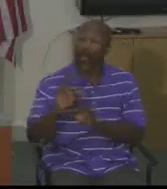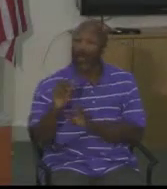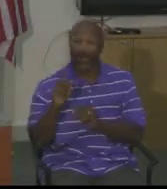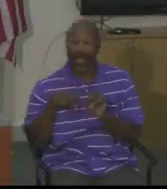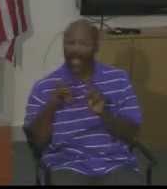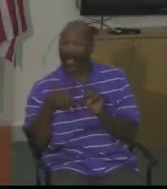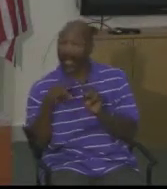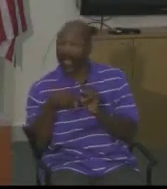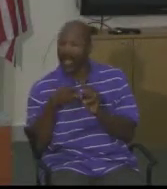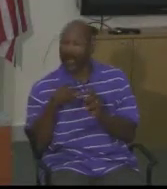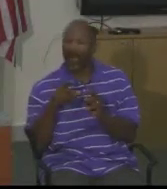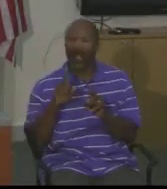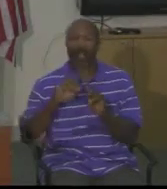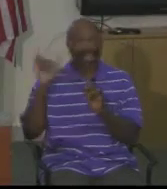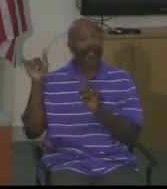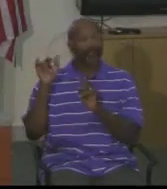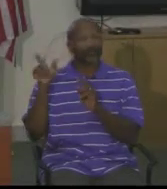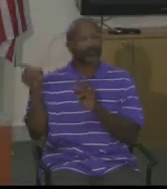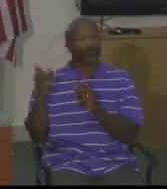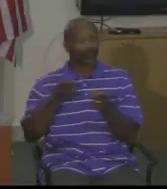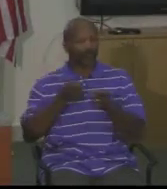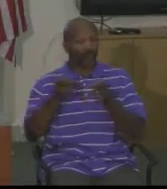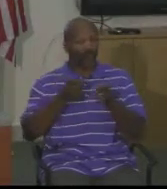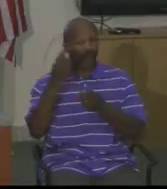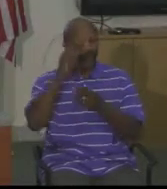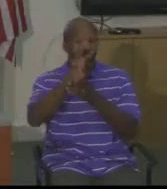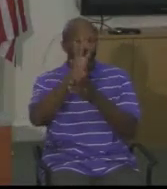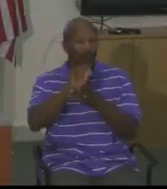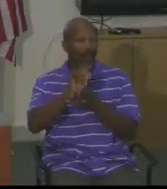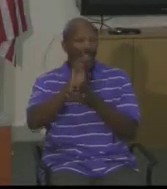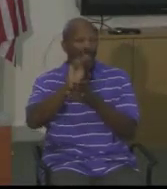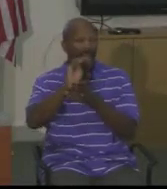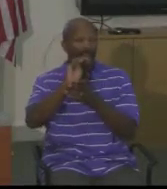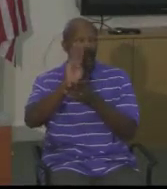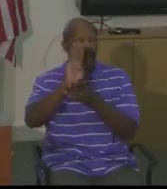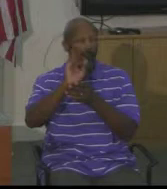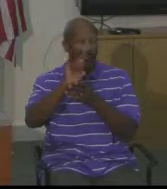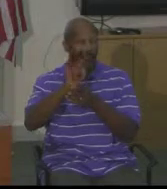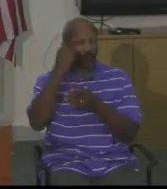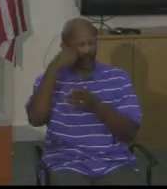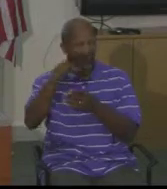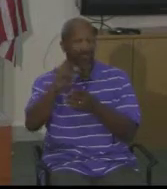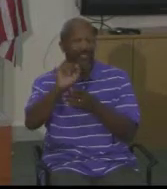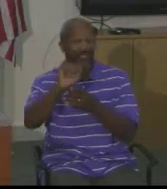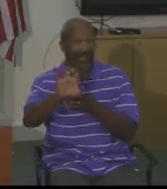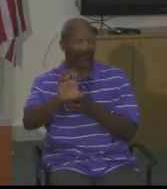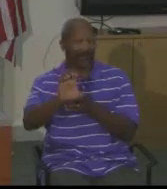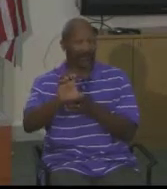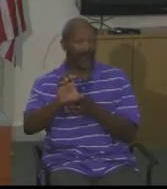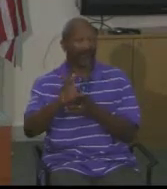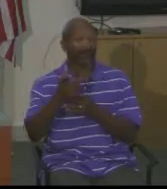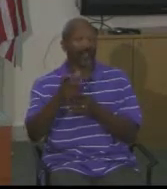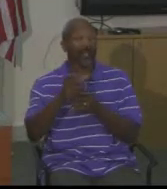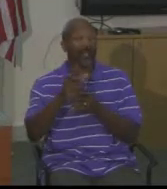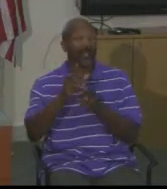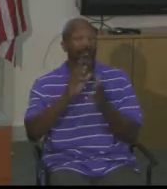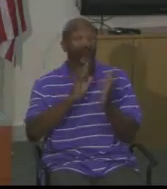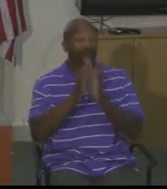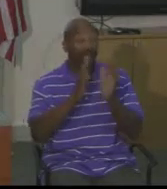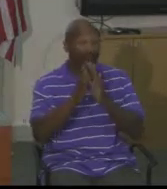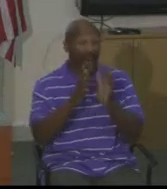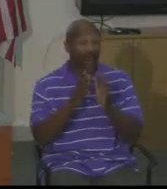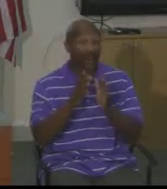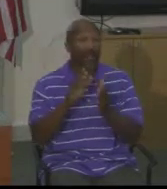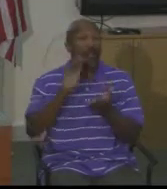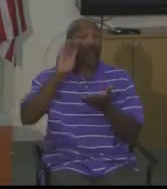particular case, the highway is rated for 40 megabits per second. Traffic throughput might be 30 megabits per